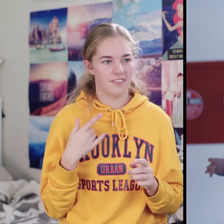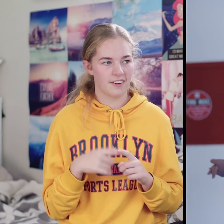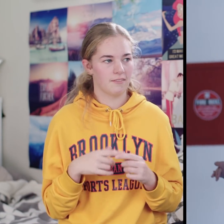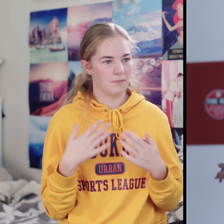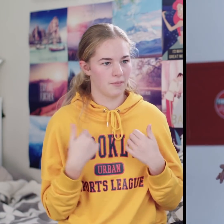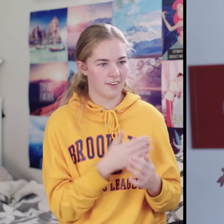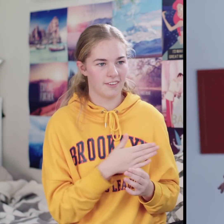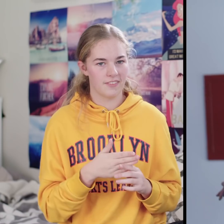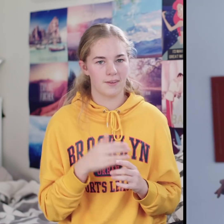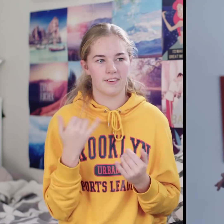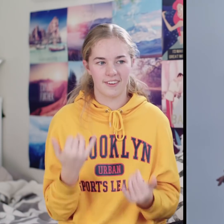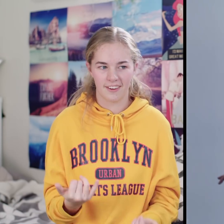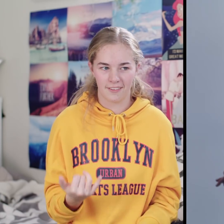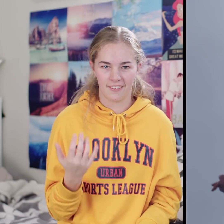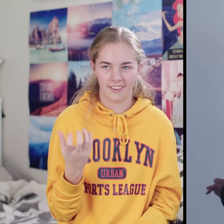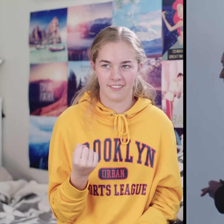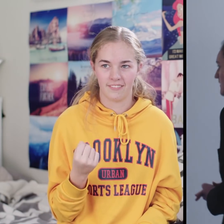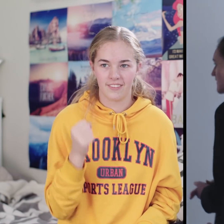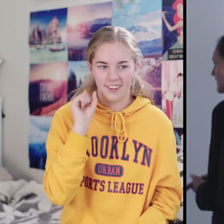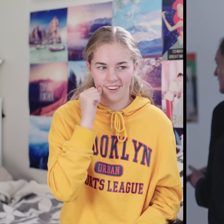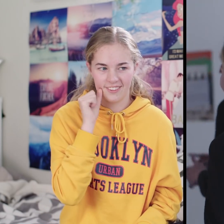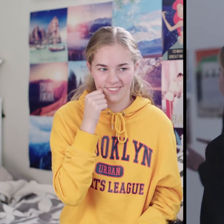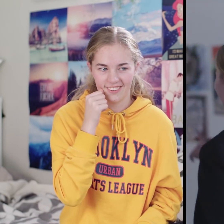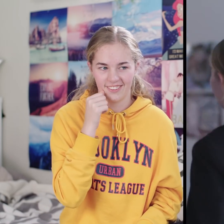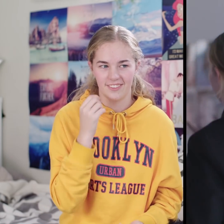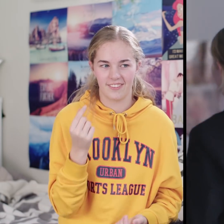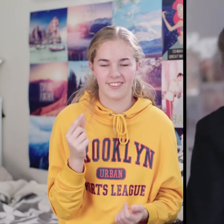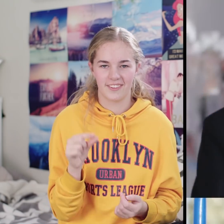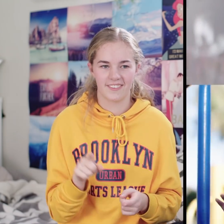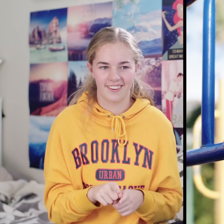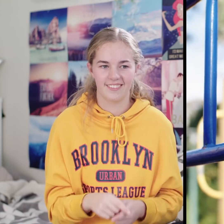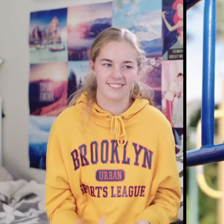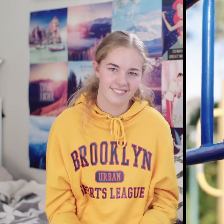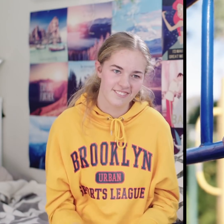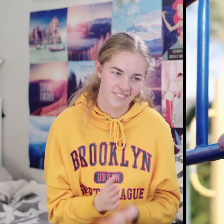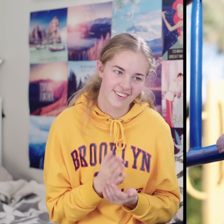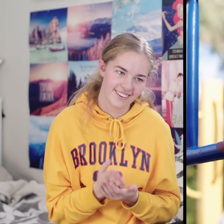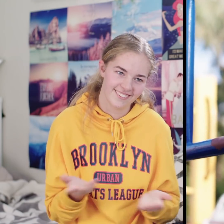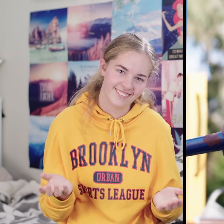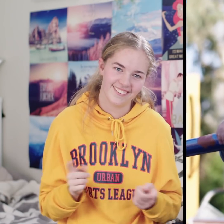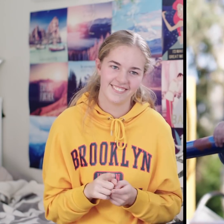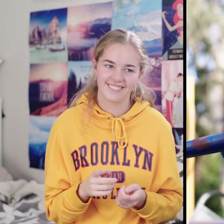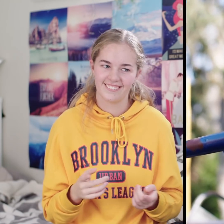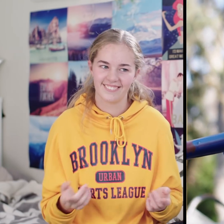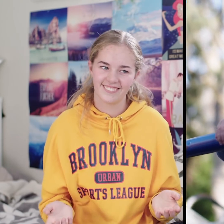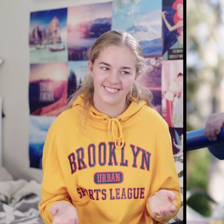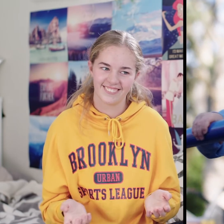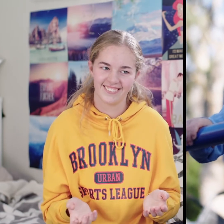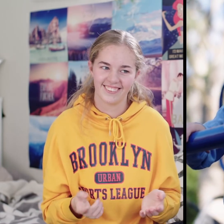my parents have fought for and done for me with my education. But now Carter's about to enter the world of education and I'm